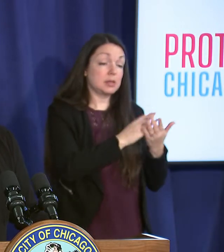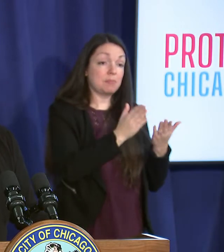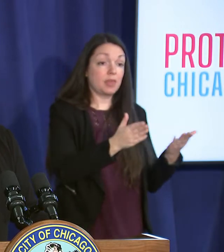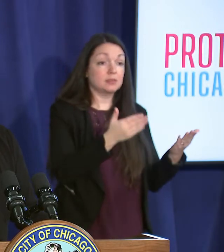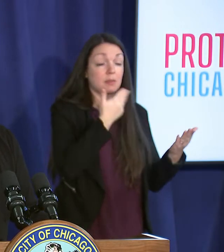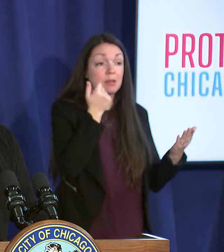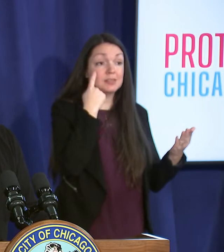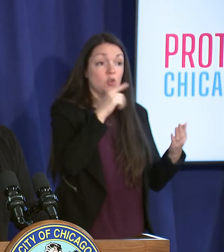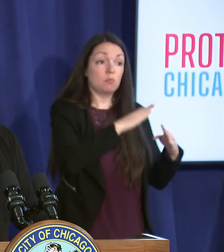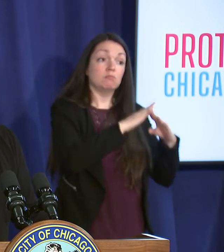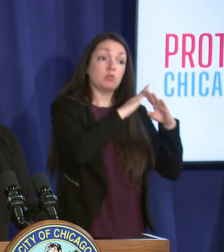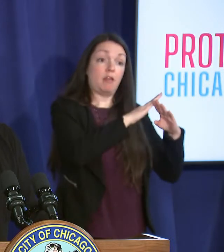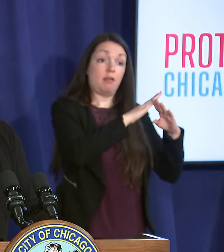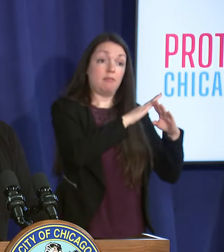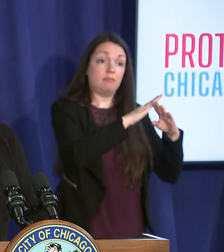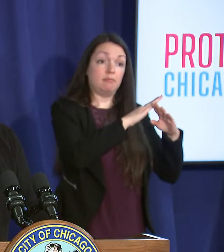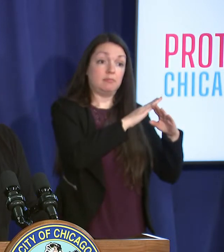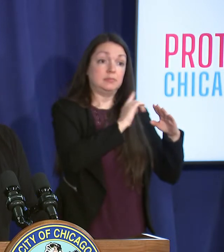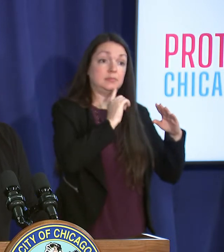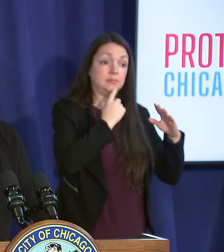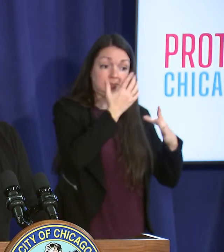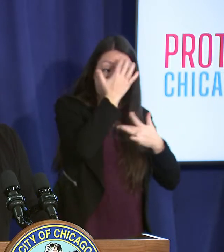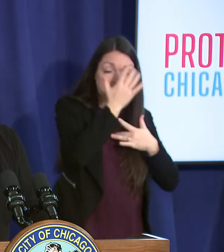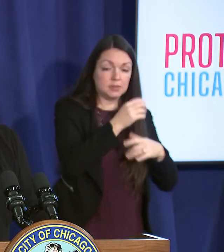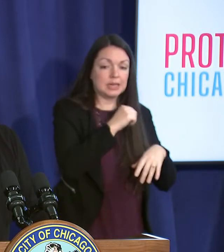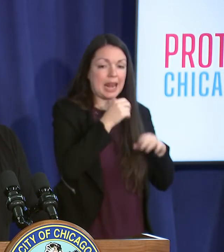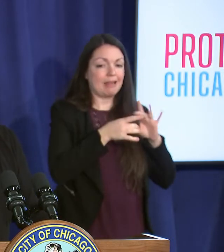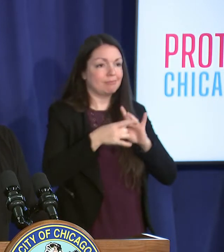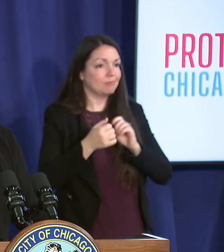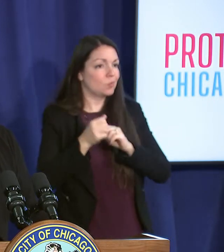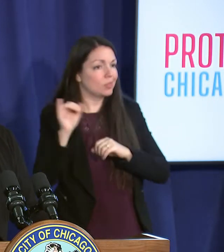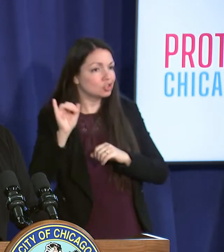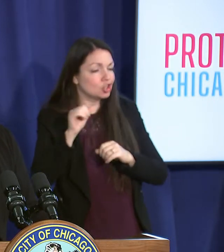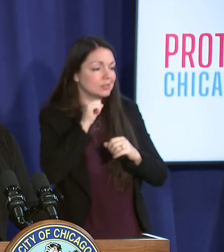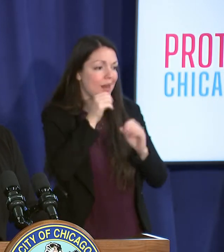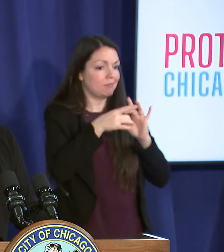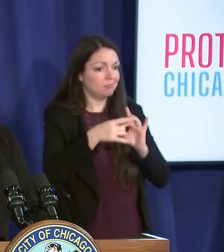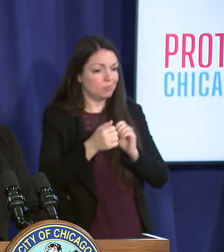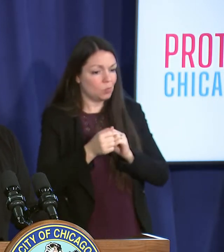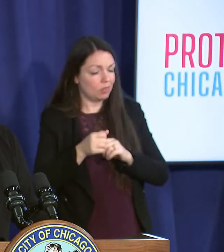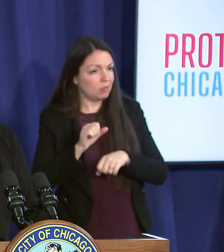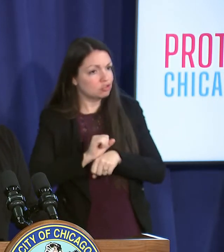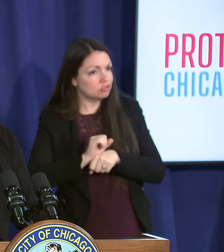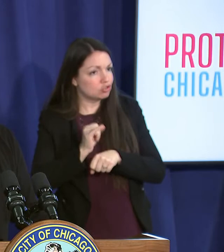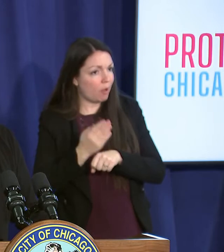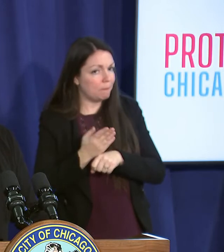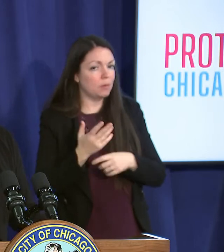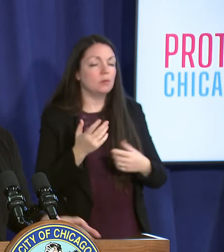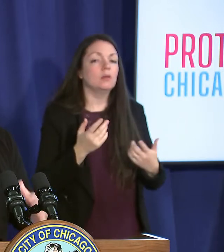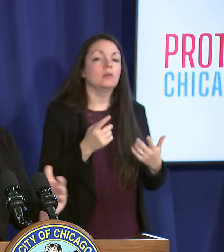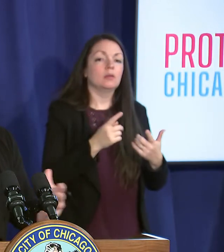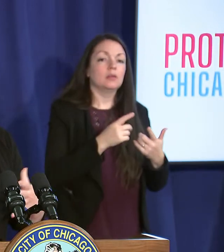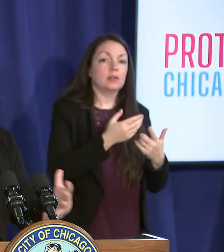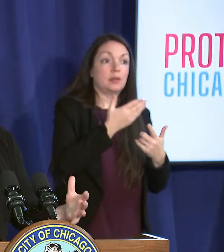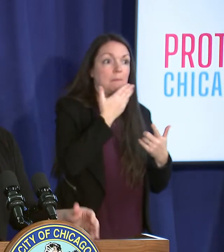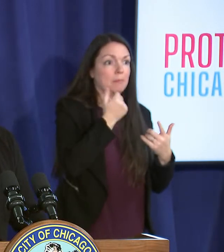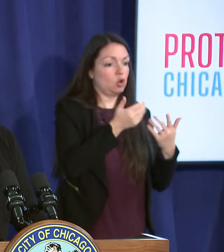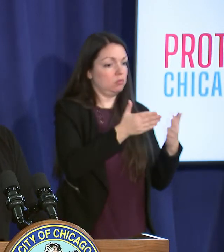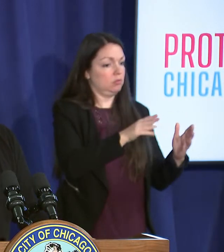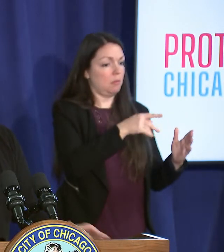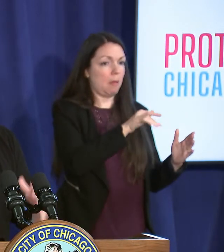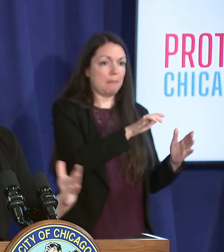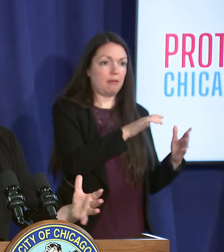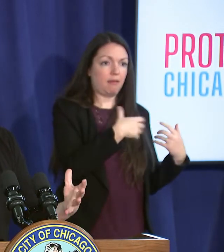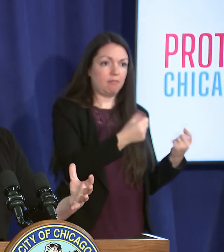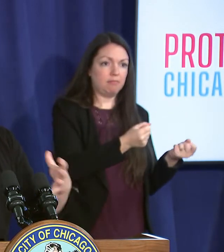things, in a way that is not tied to employment or insurance status. But it is definitely something we've tried to